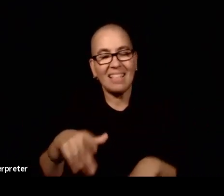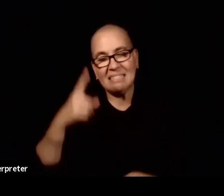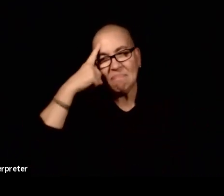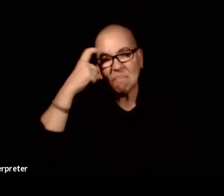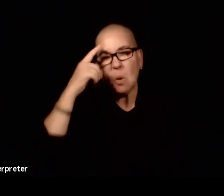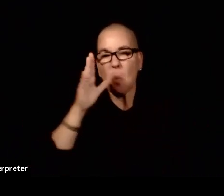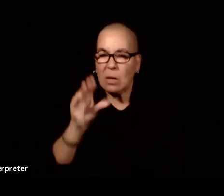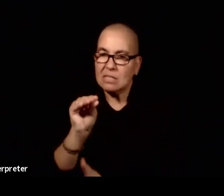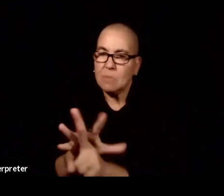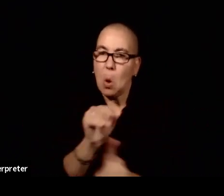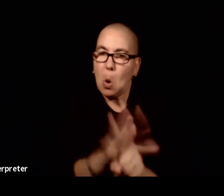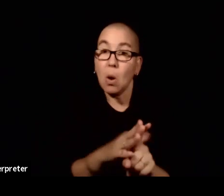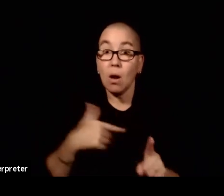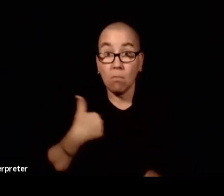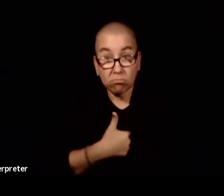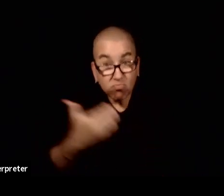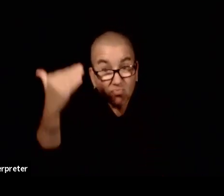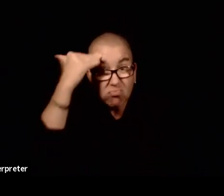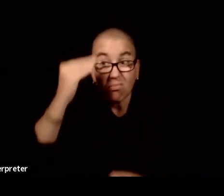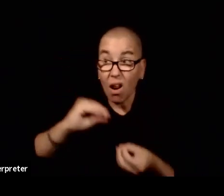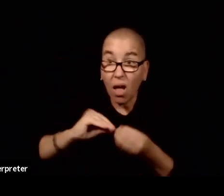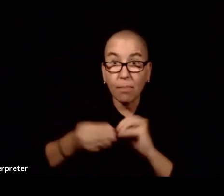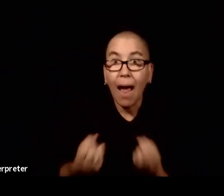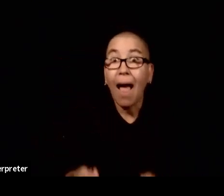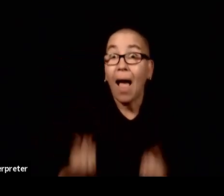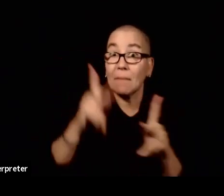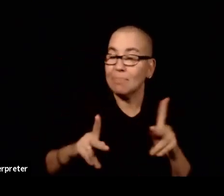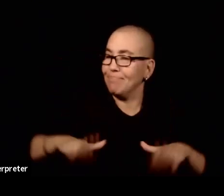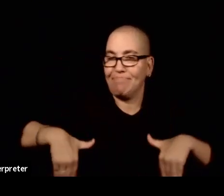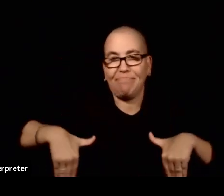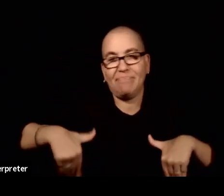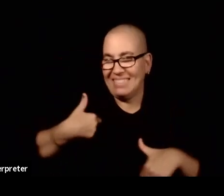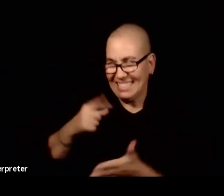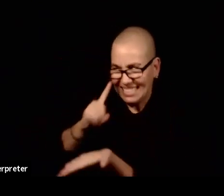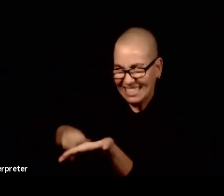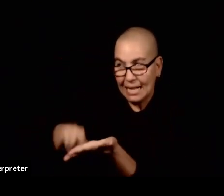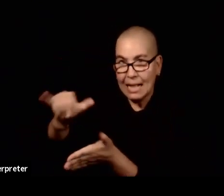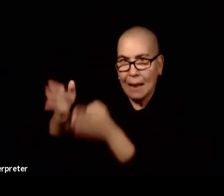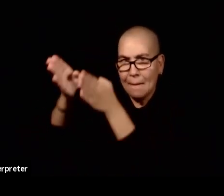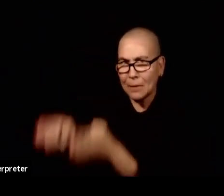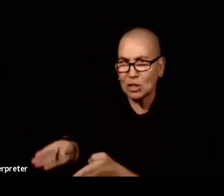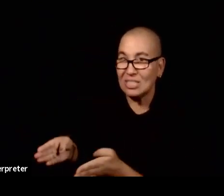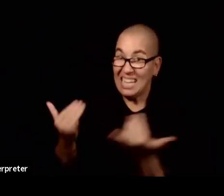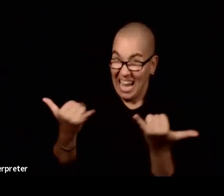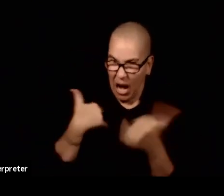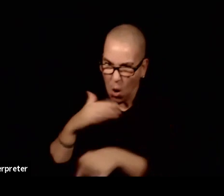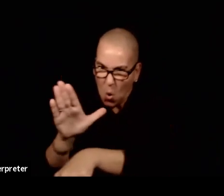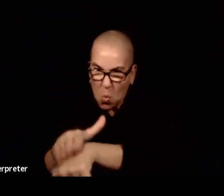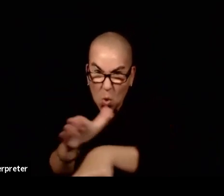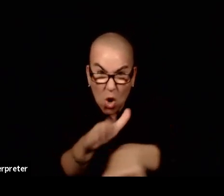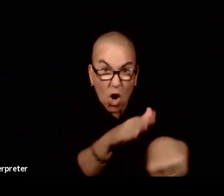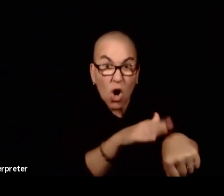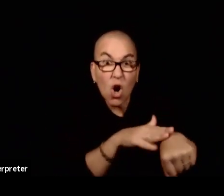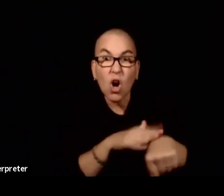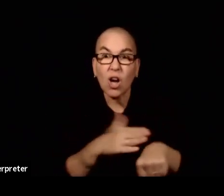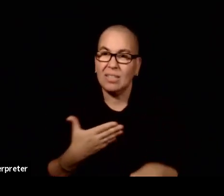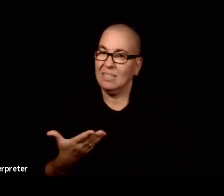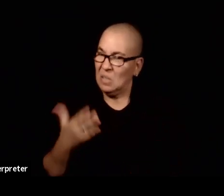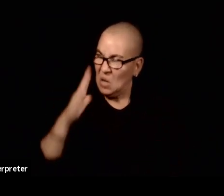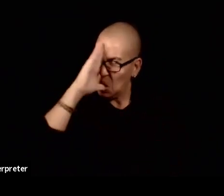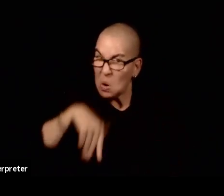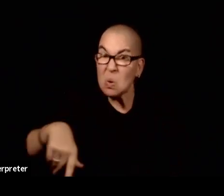follow-up investigation, but we just want to get the word out right now, given the number of people at that event, that we want to just